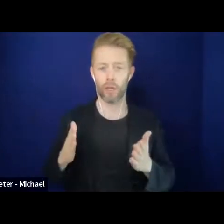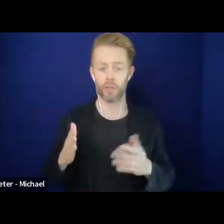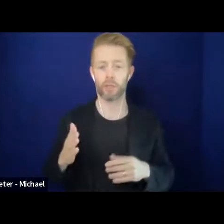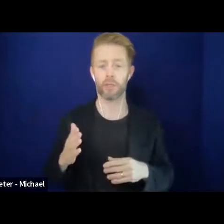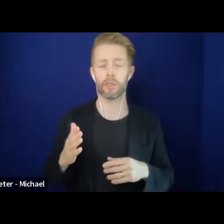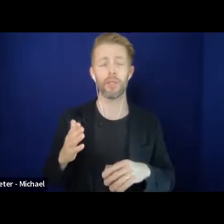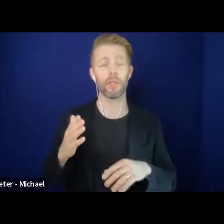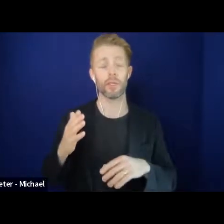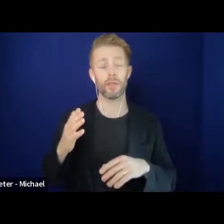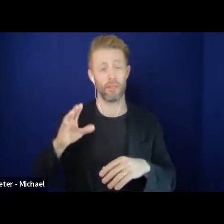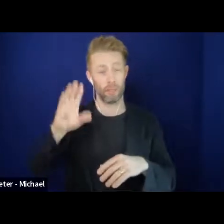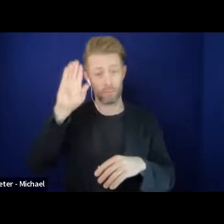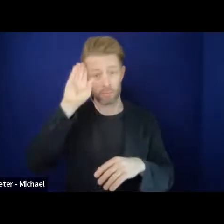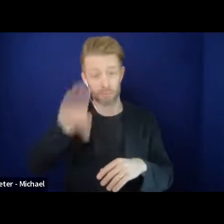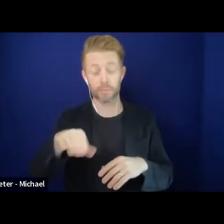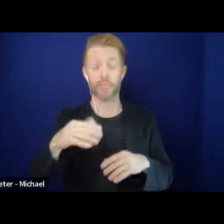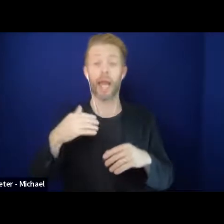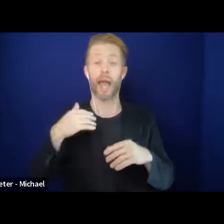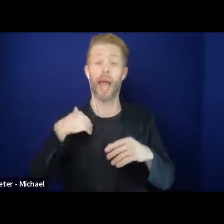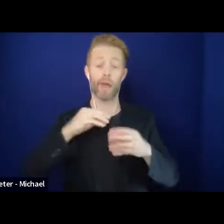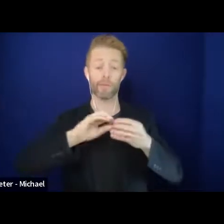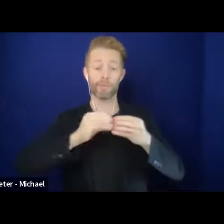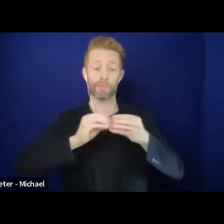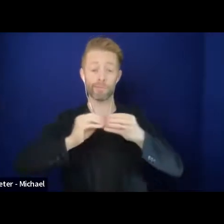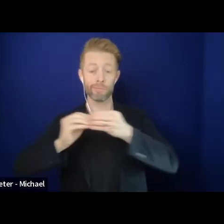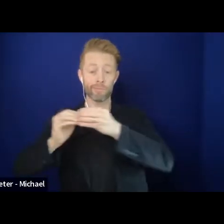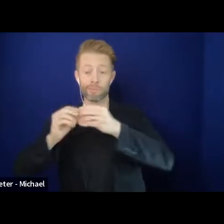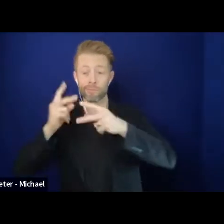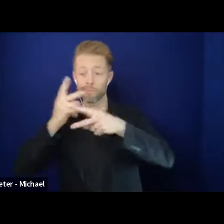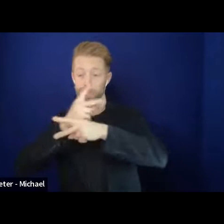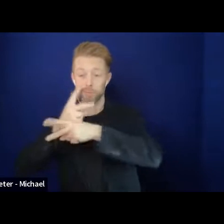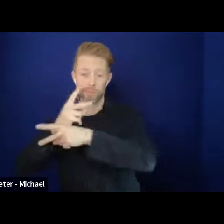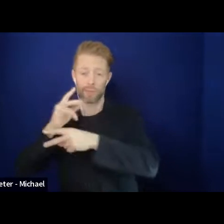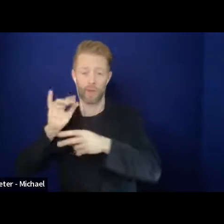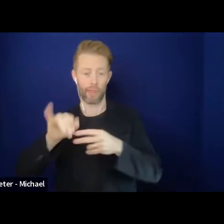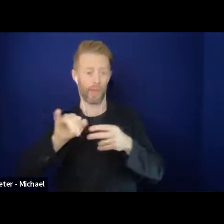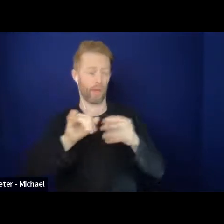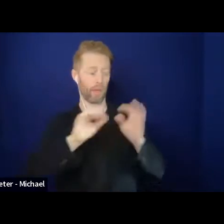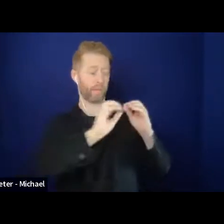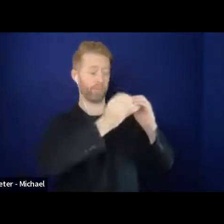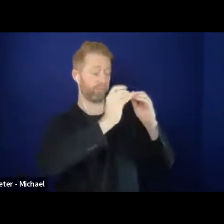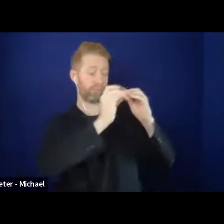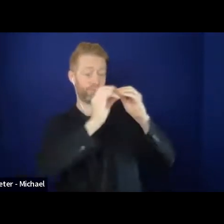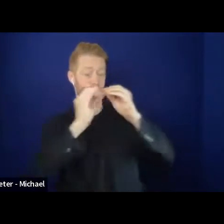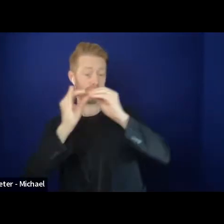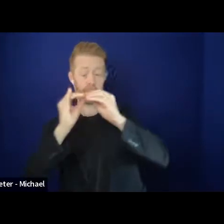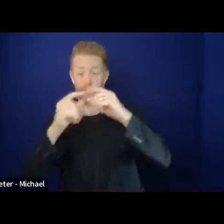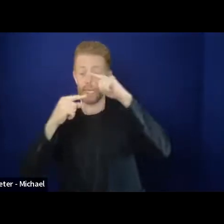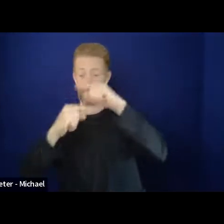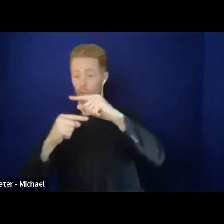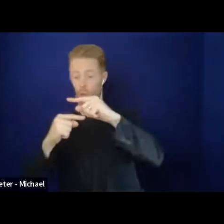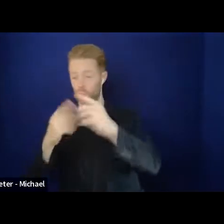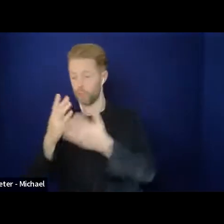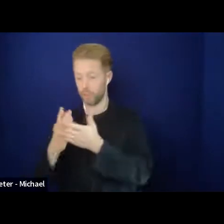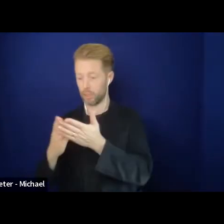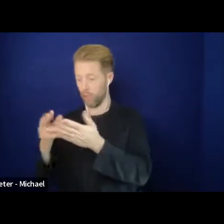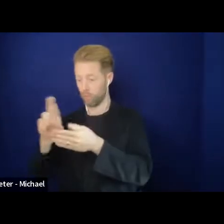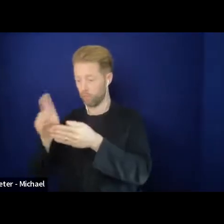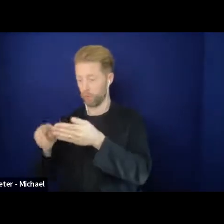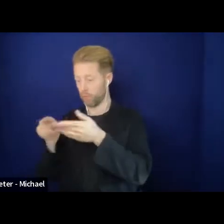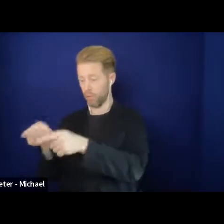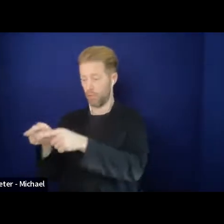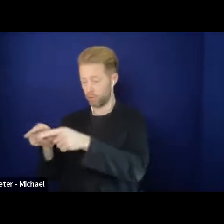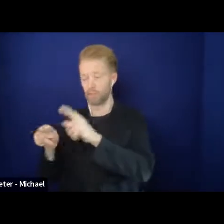if there is an algorithm that's spitting out a particular result, the result that it spits out is only as good as the data that is